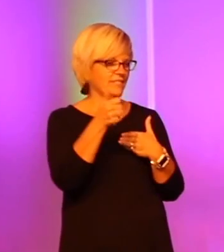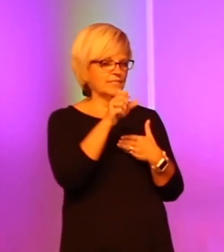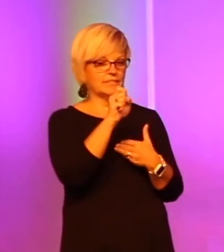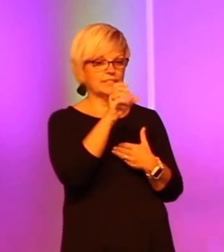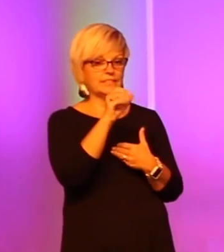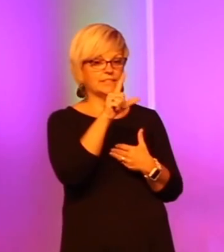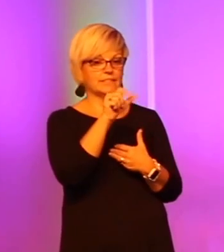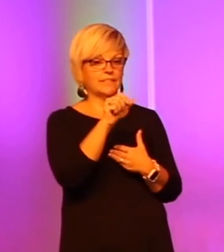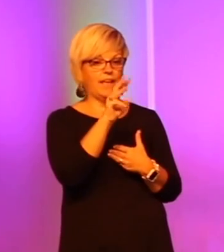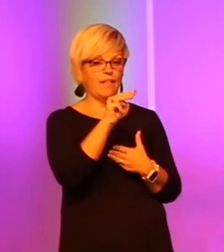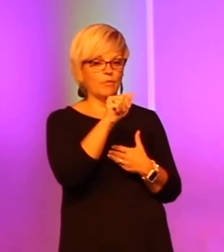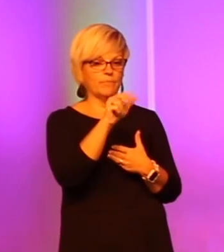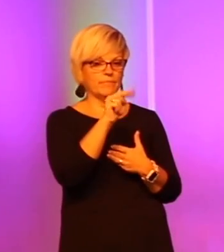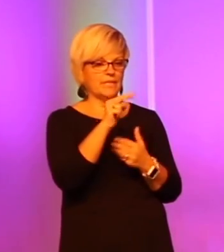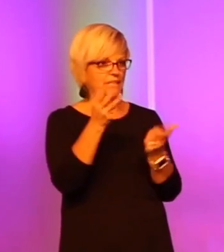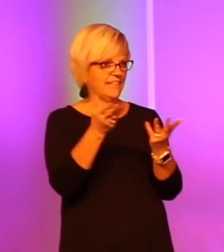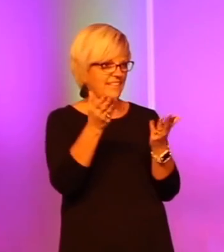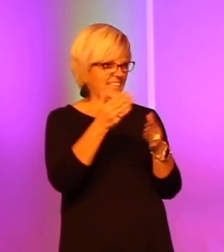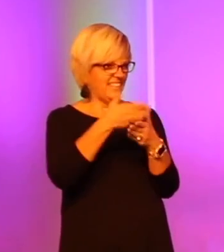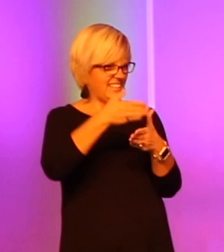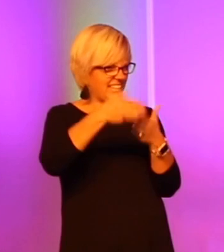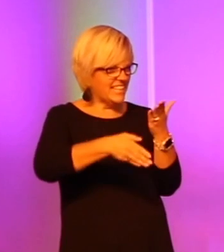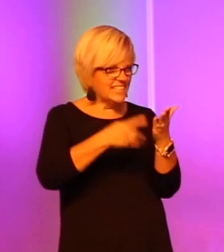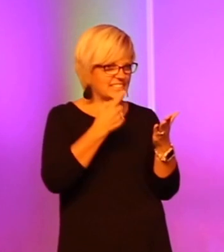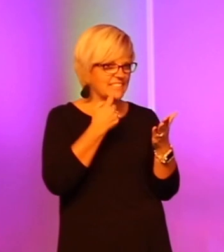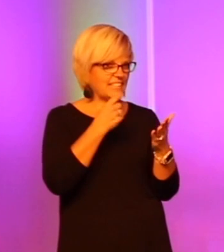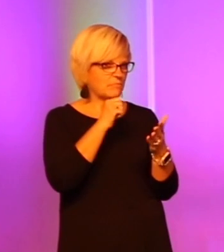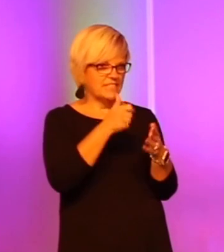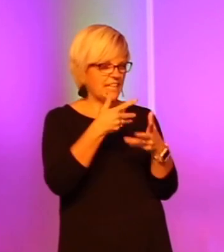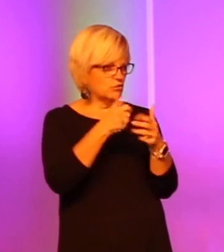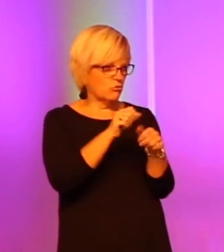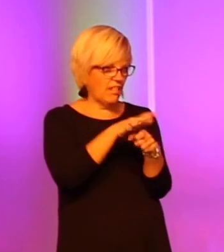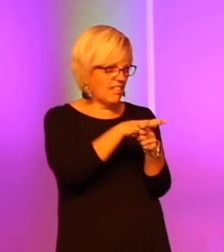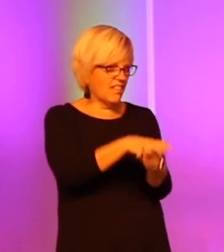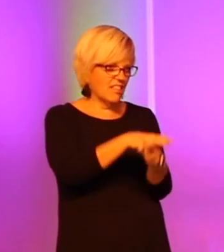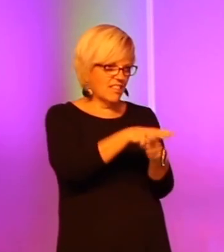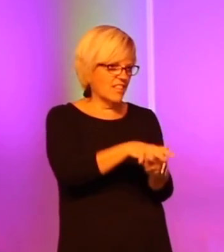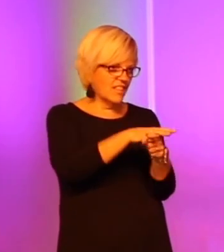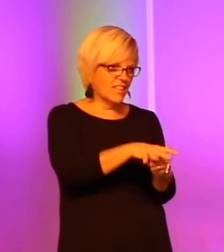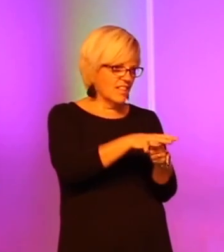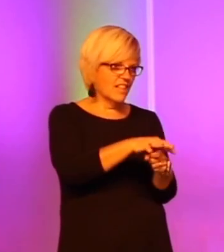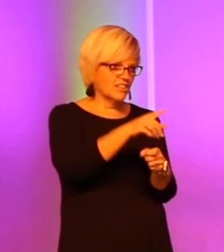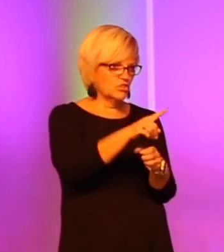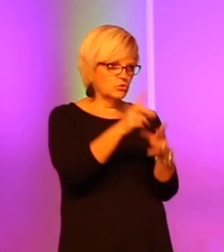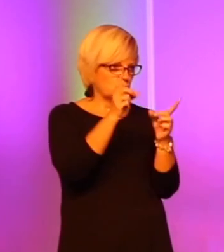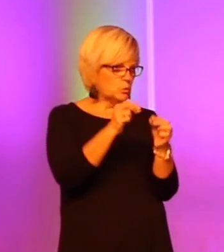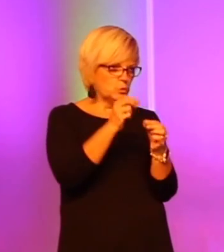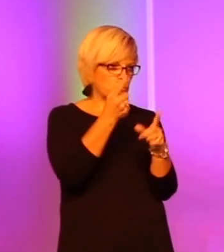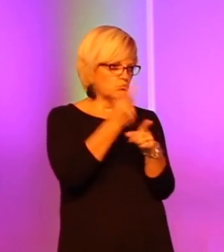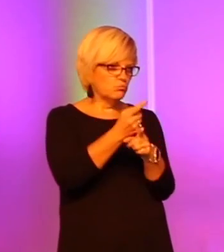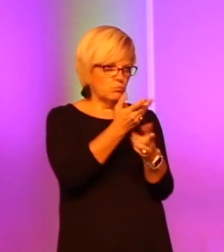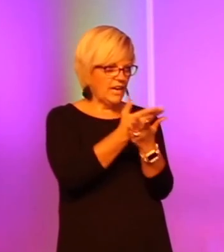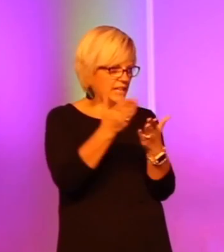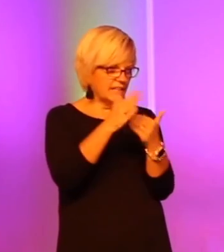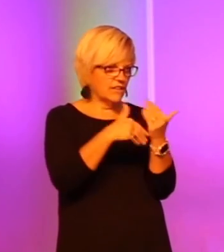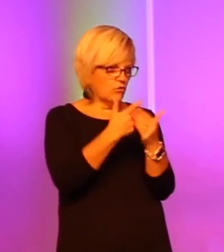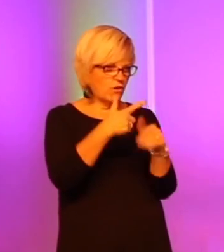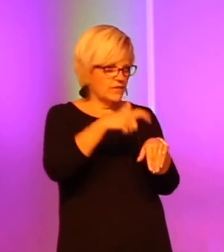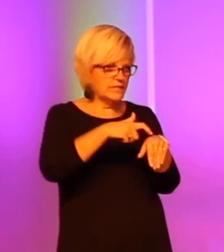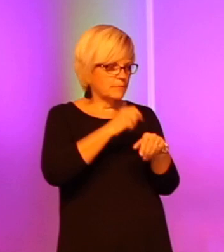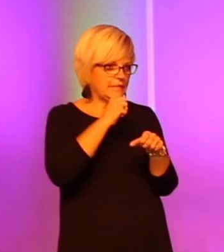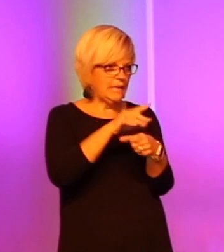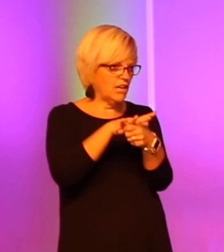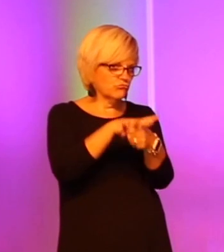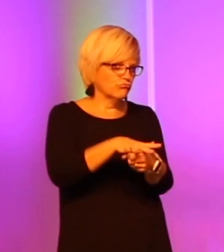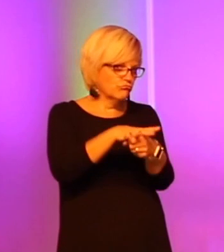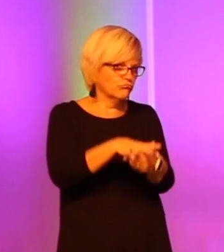he's not saying, hey guys, I'm trying to make you feel so much pressure. Do the right thing all the time. He's not putting pressure on them.